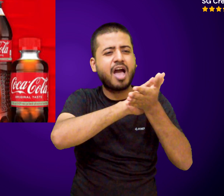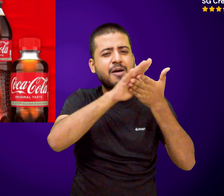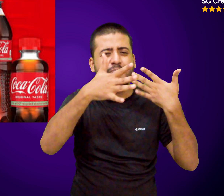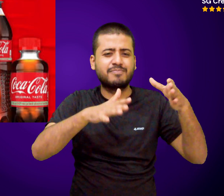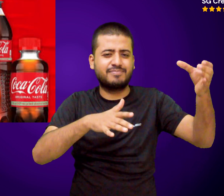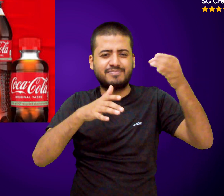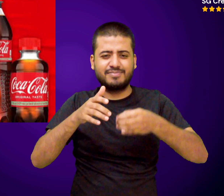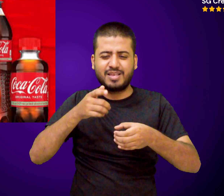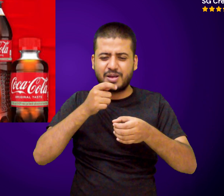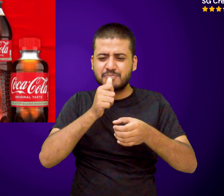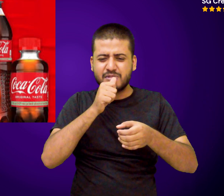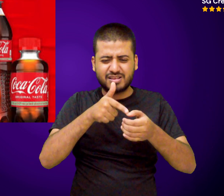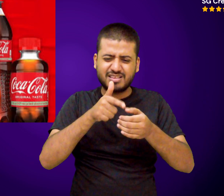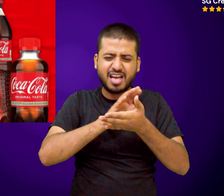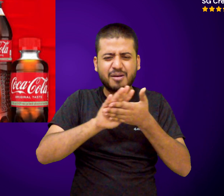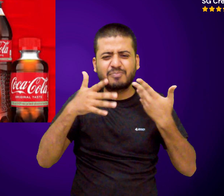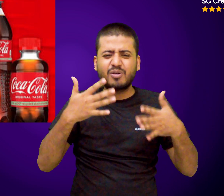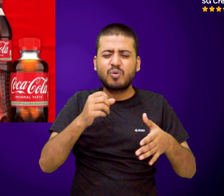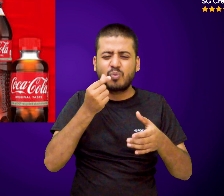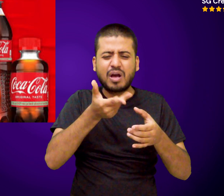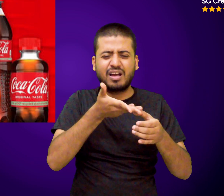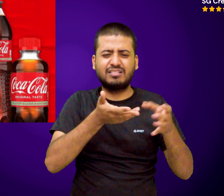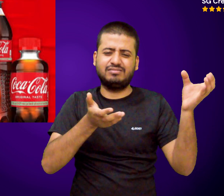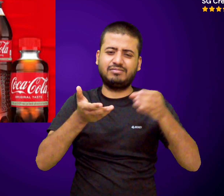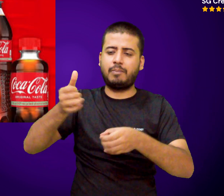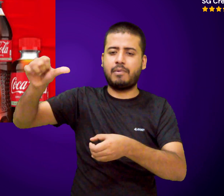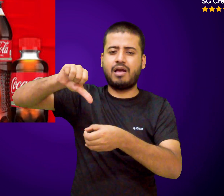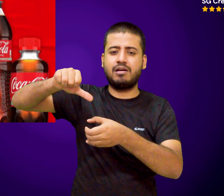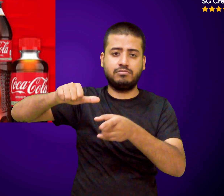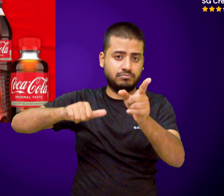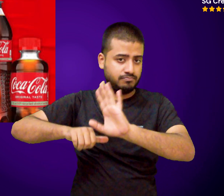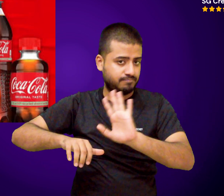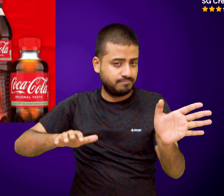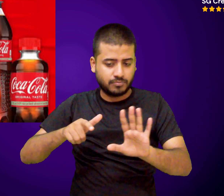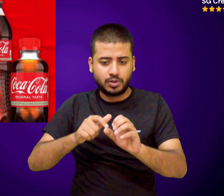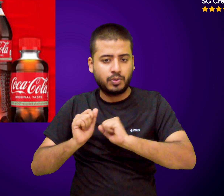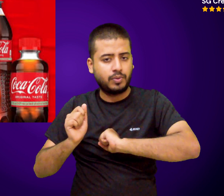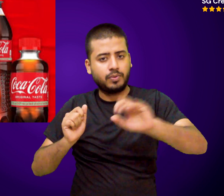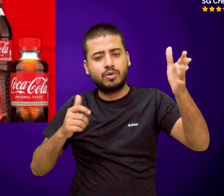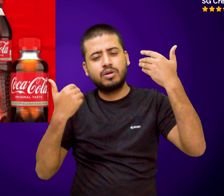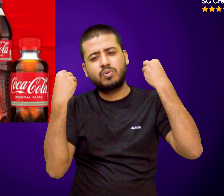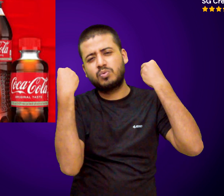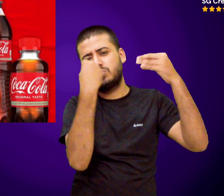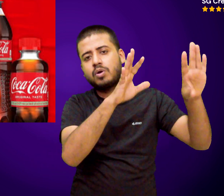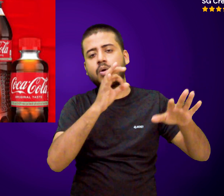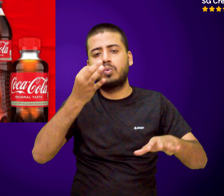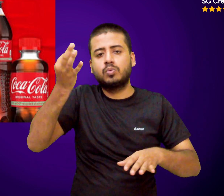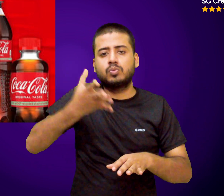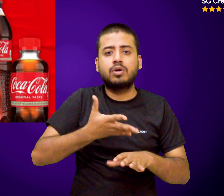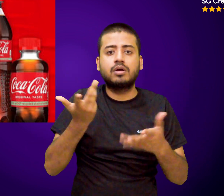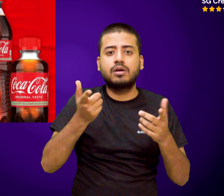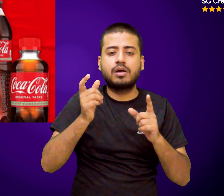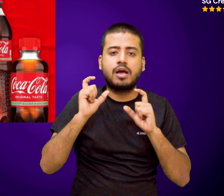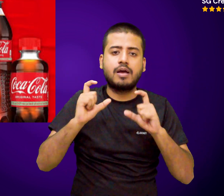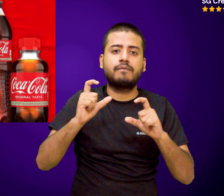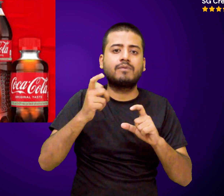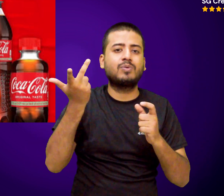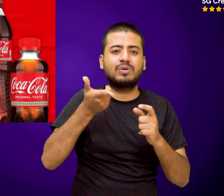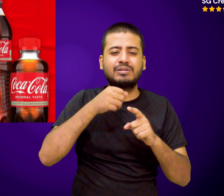hormone disruption, reproductive problems, and potentially even cancer. Microplastics, tiny plastic